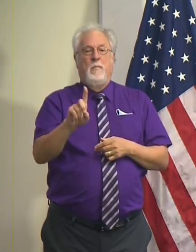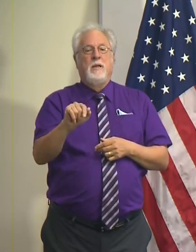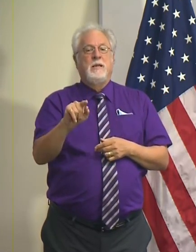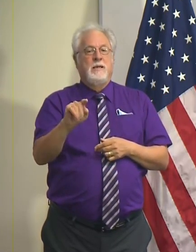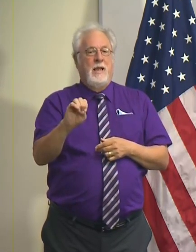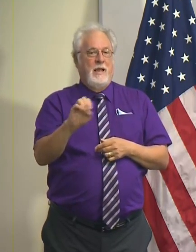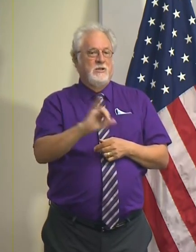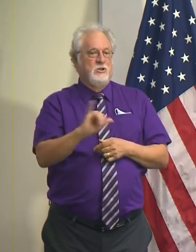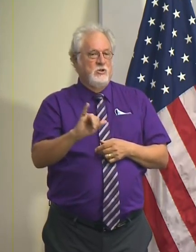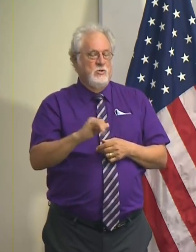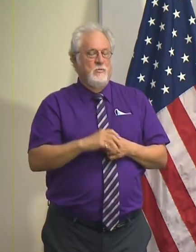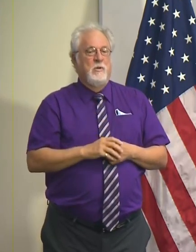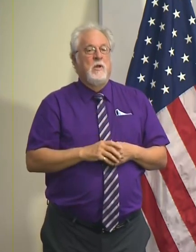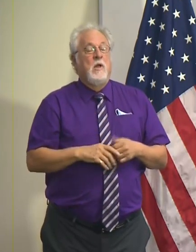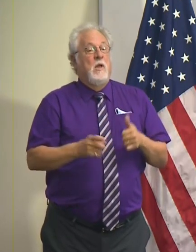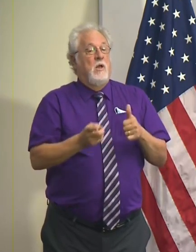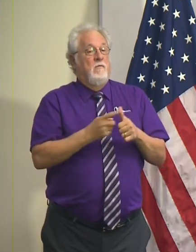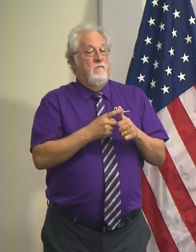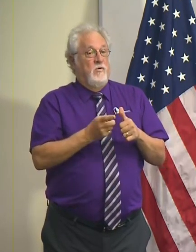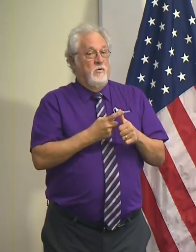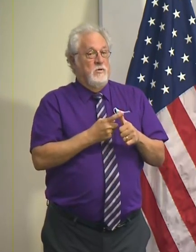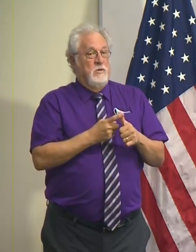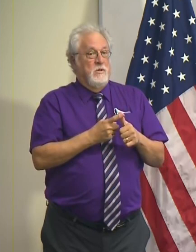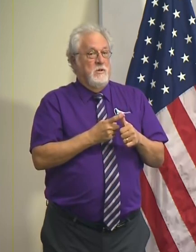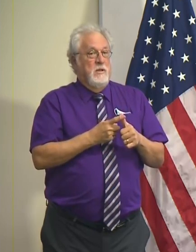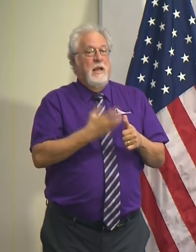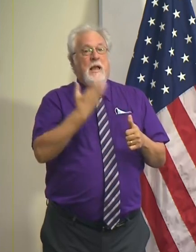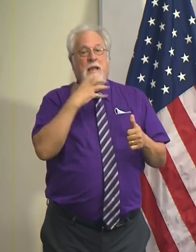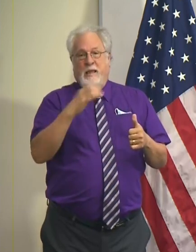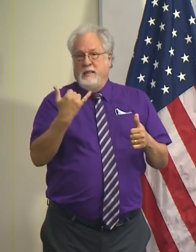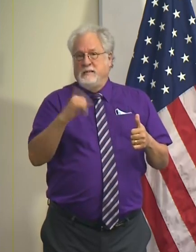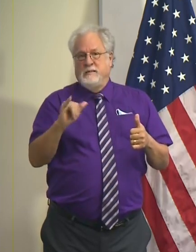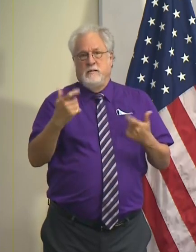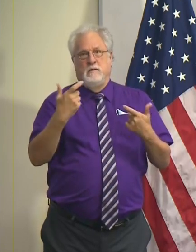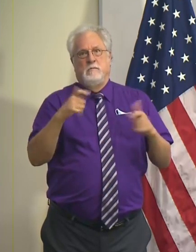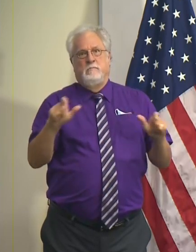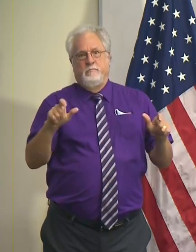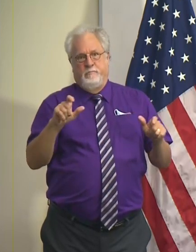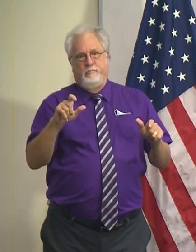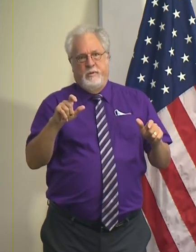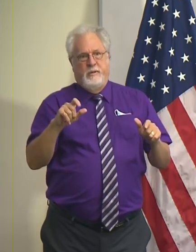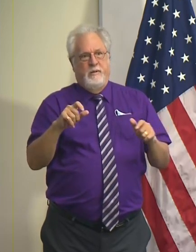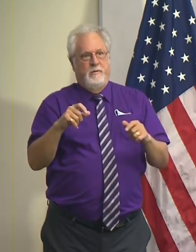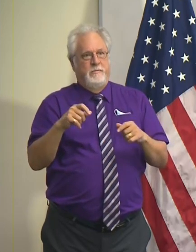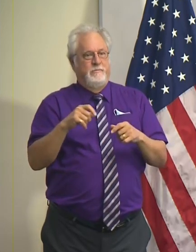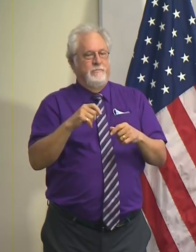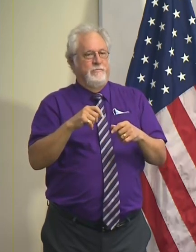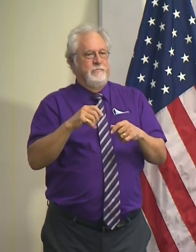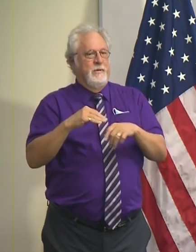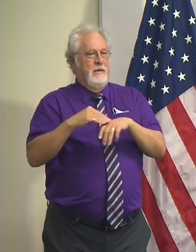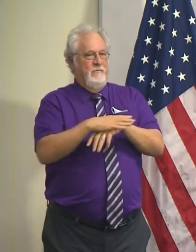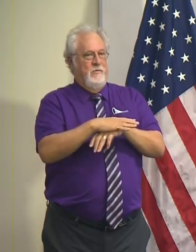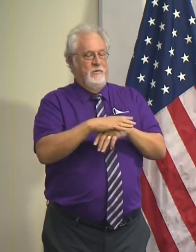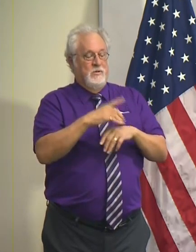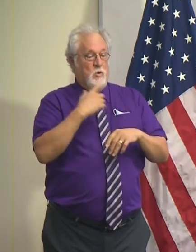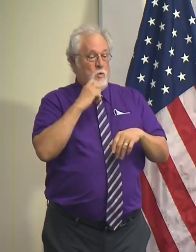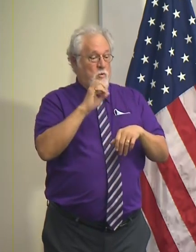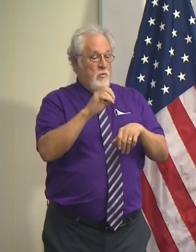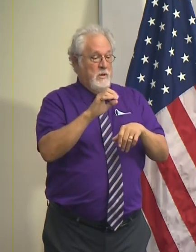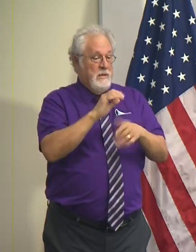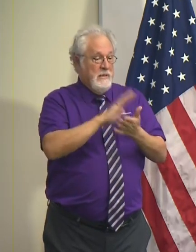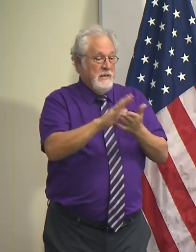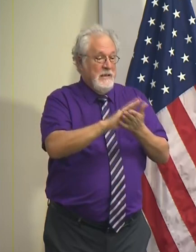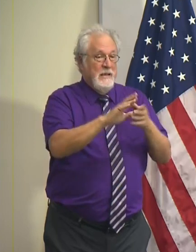well. The first of which is the heat is still a major factor for people who are working to clean